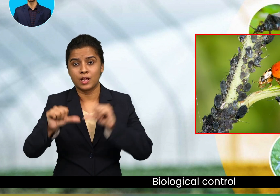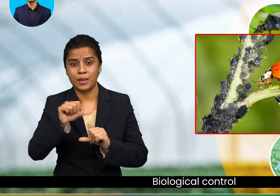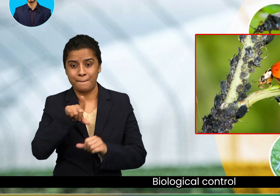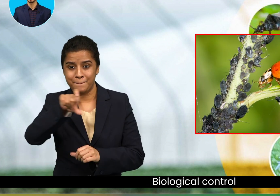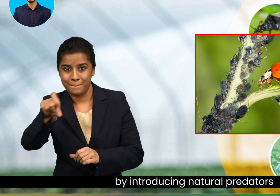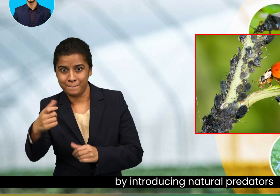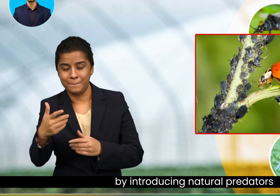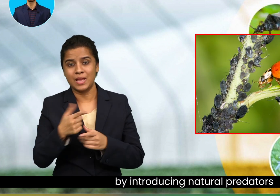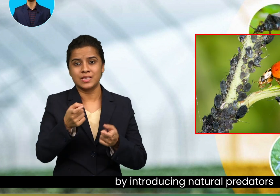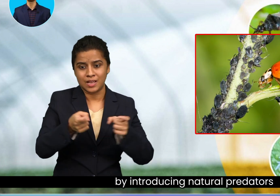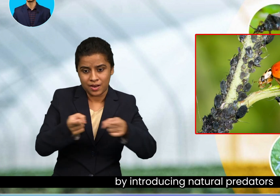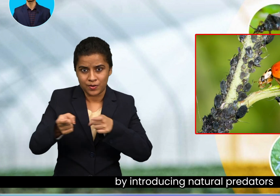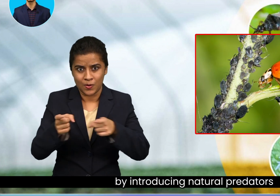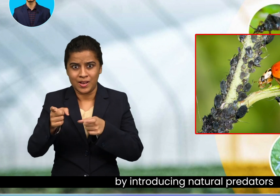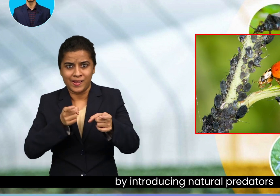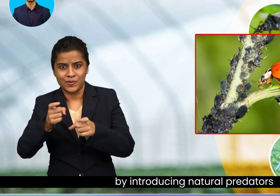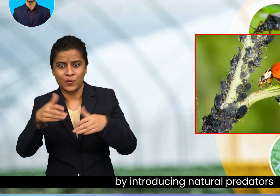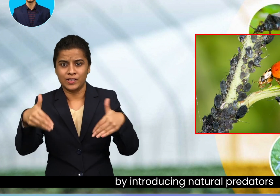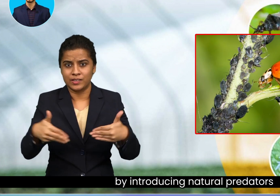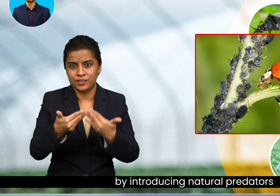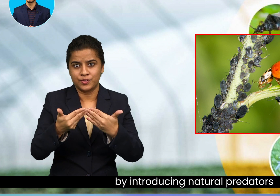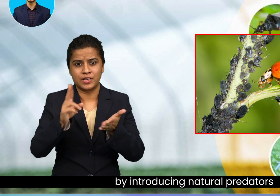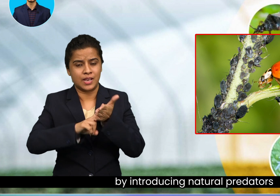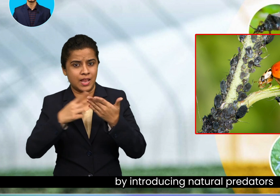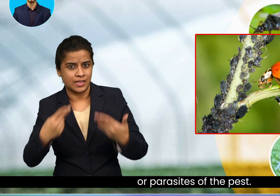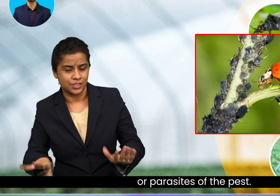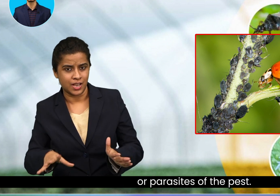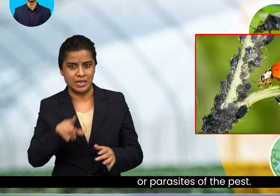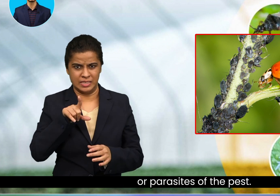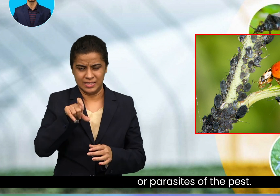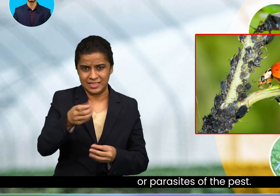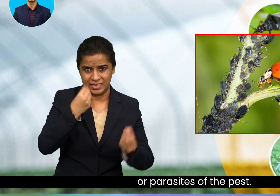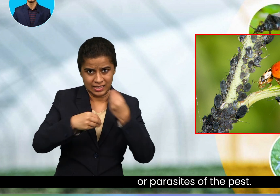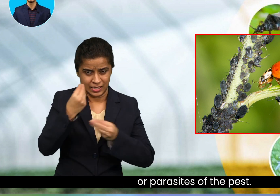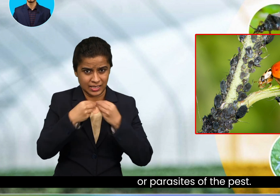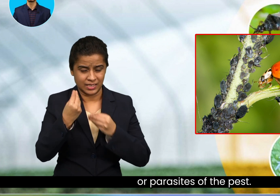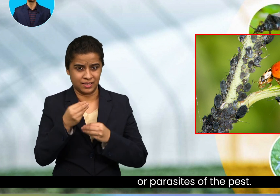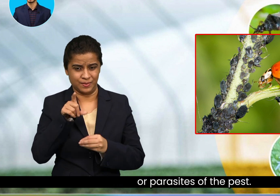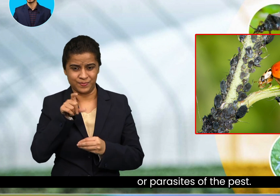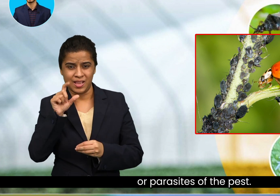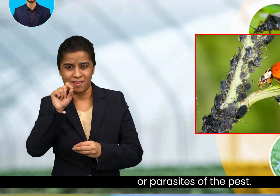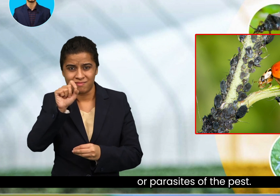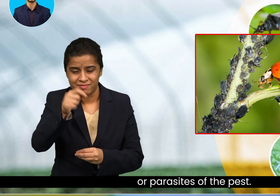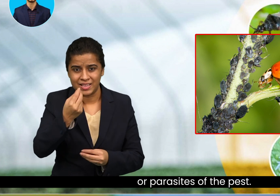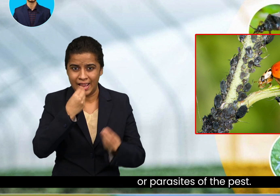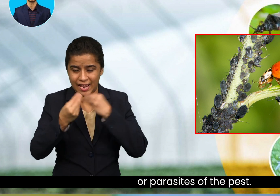Biological control by introducing natural predators or parasites of the